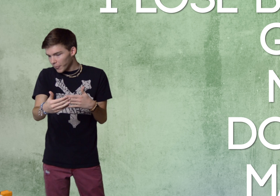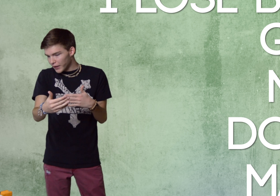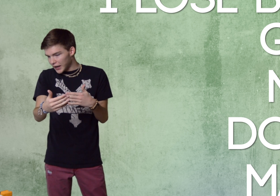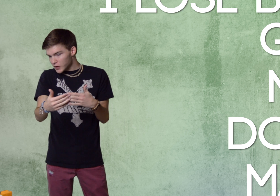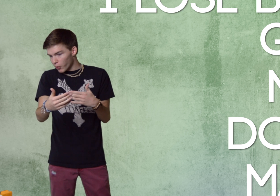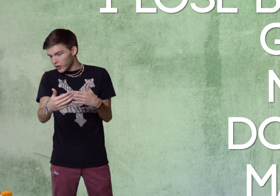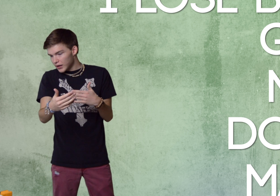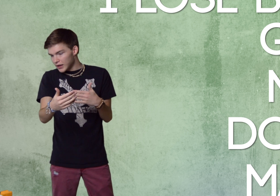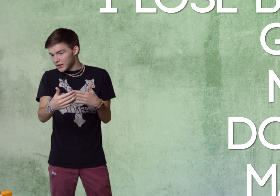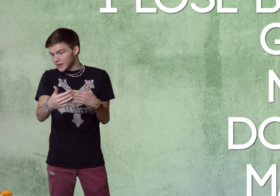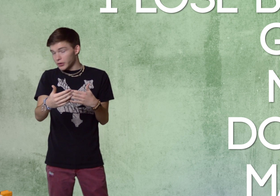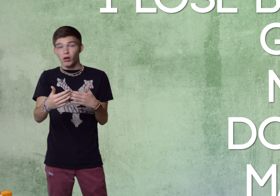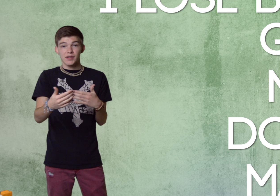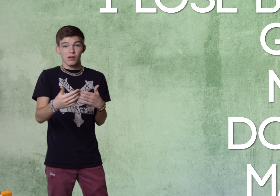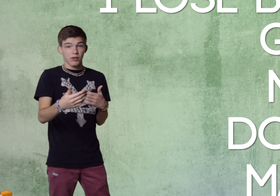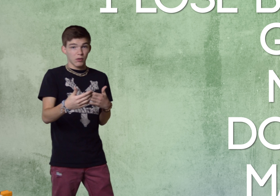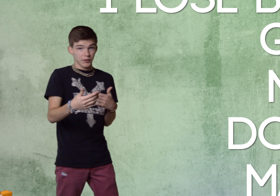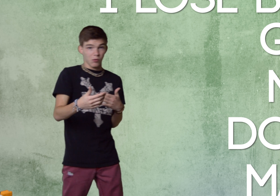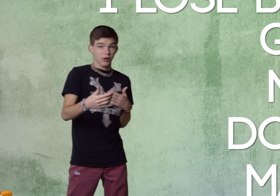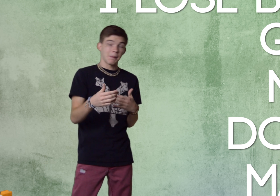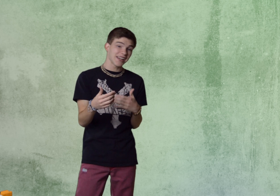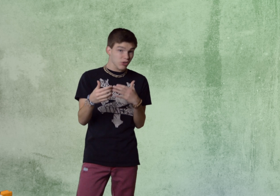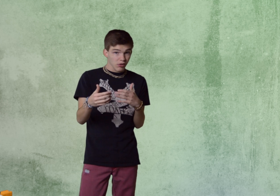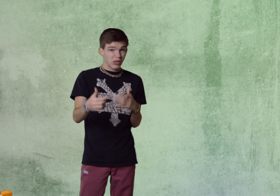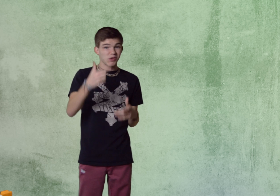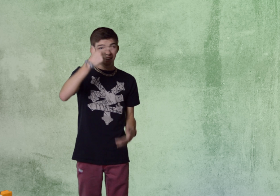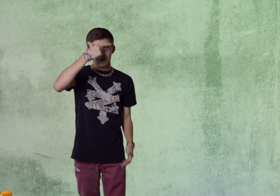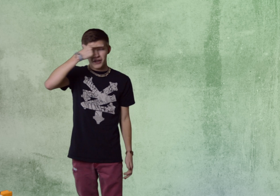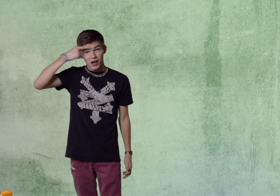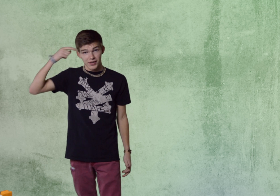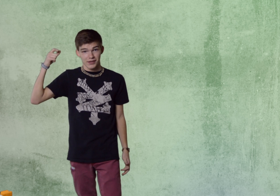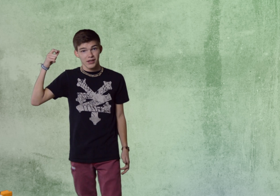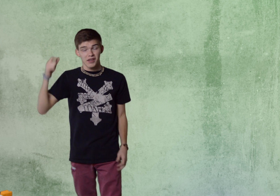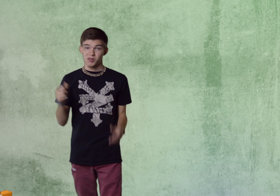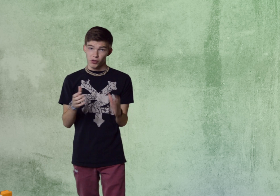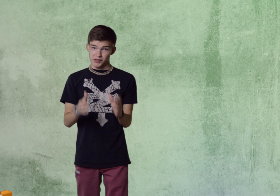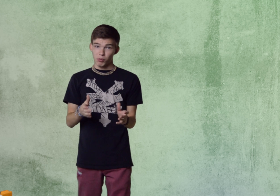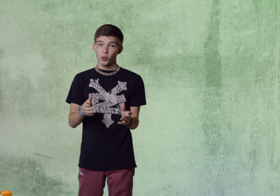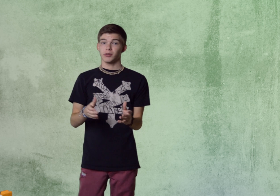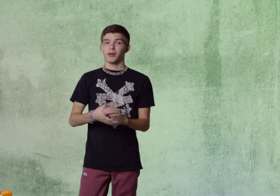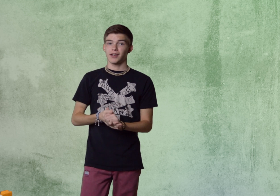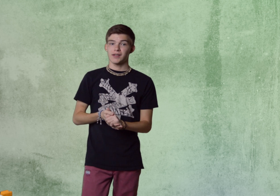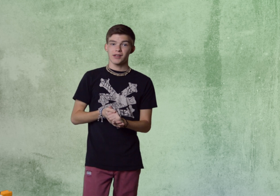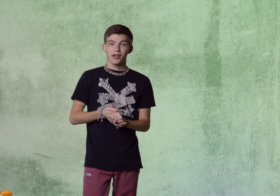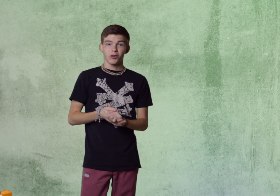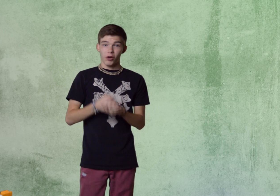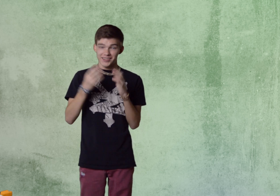The next part is, because the cross has already won the war. Make sure that you sign because. This part is important because grace